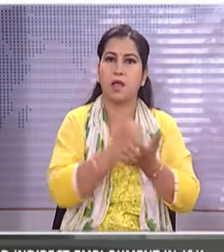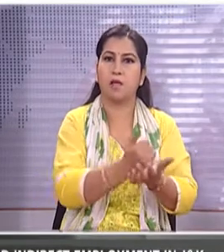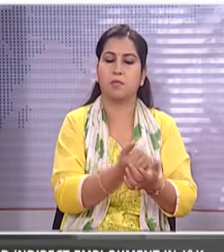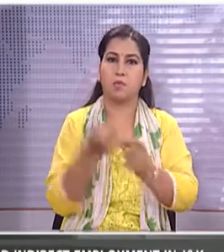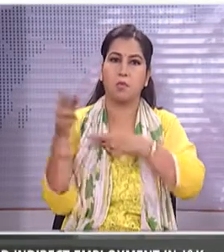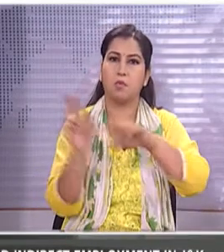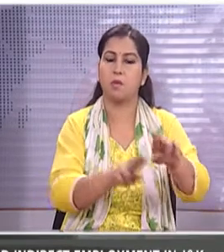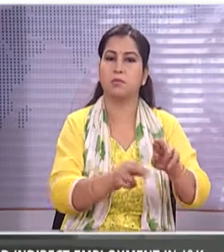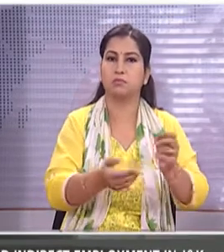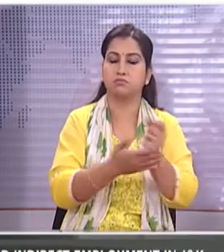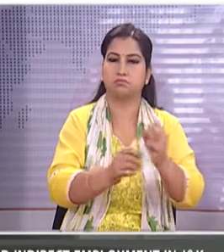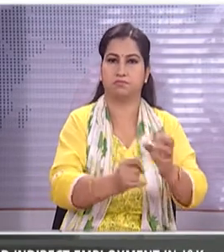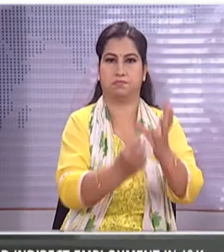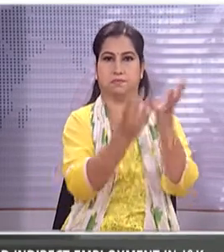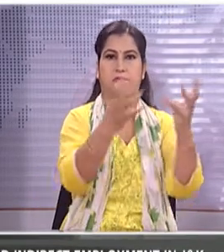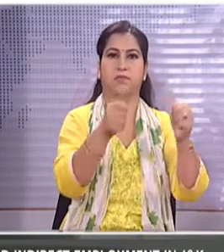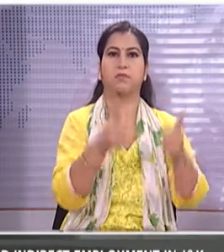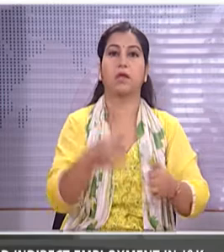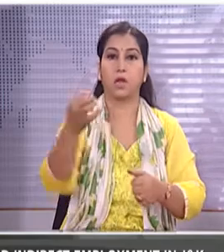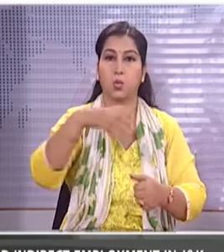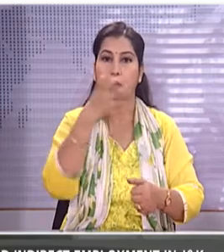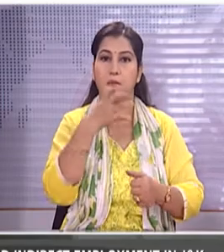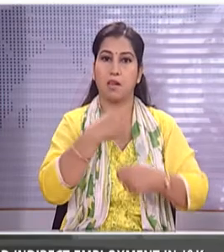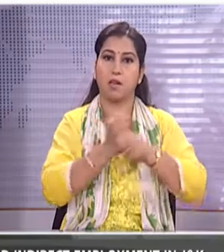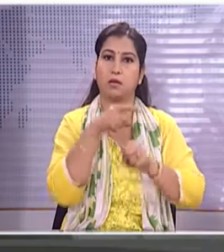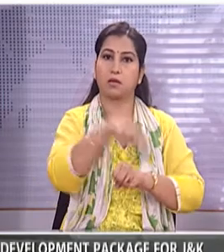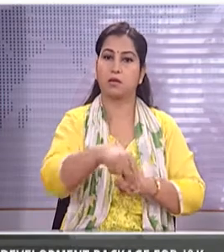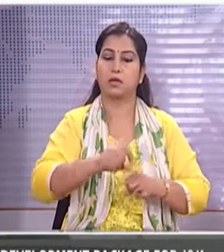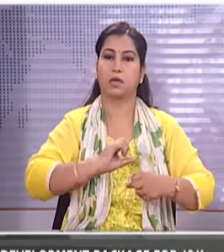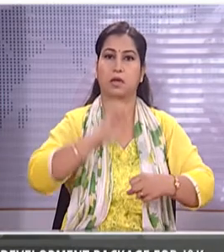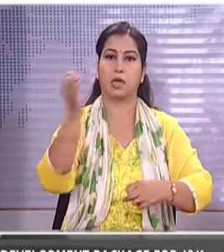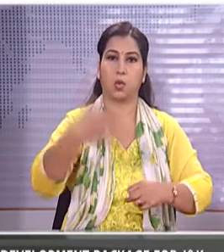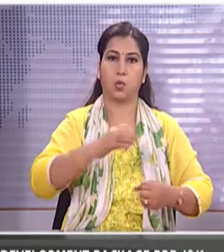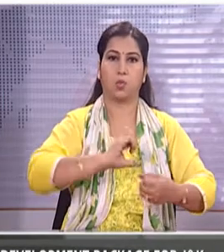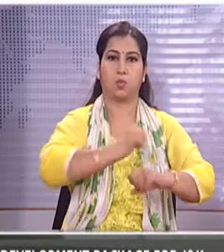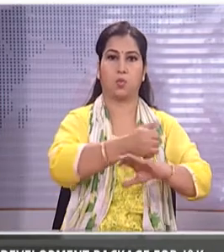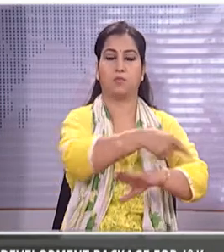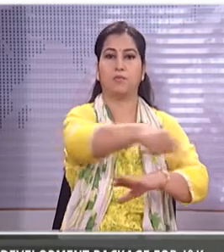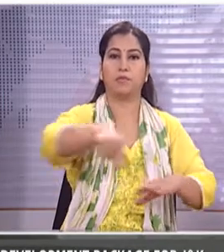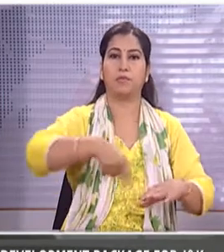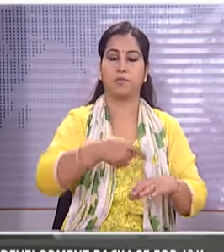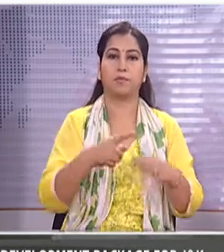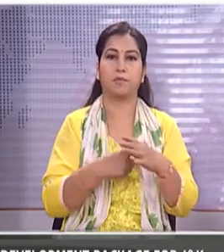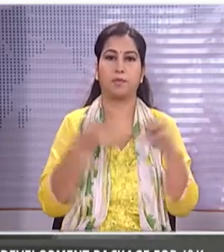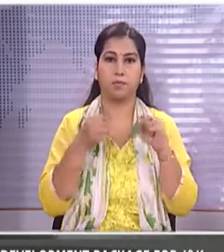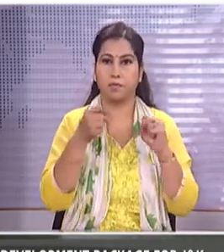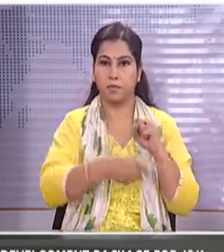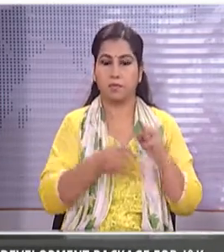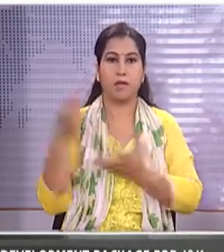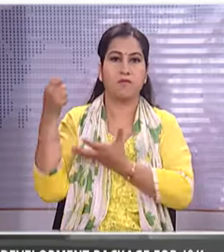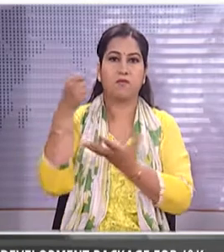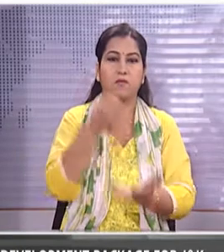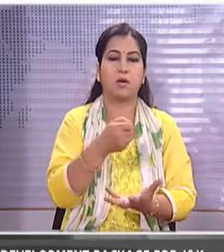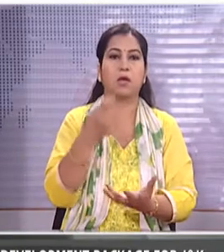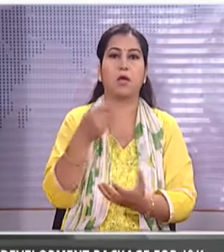them restore their orchards and also help new apple growers in setting up new orchards. For the horticulturists in Jammu and